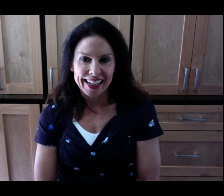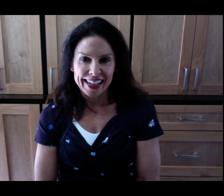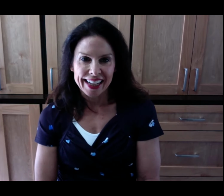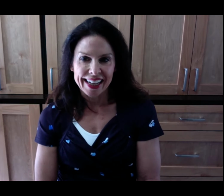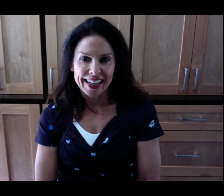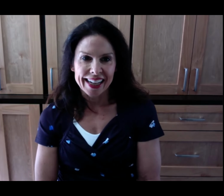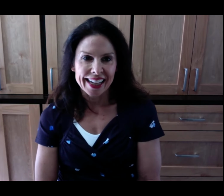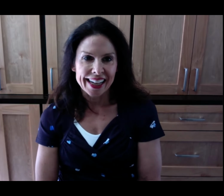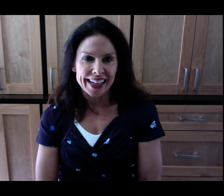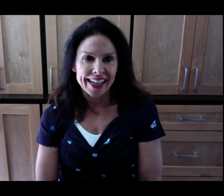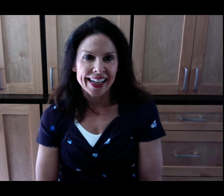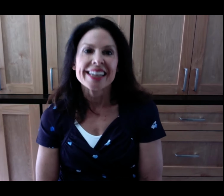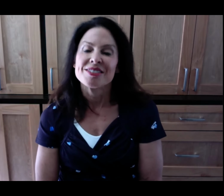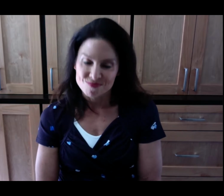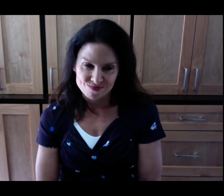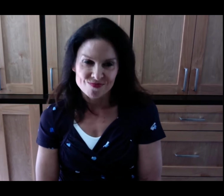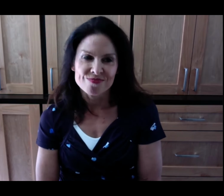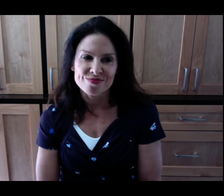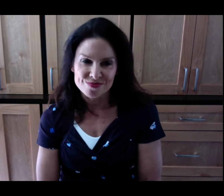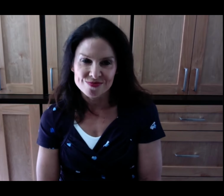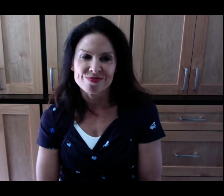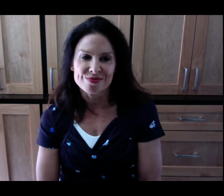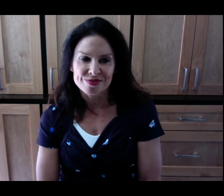comfortable with that. And I think it also takes out